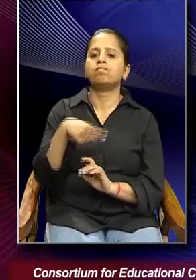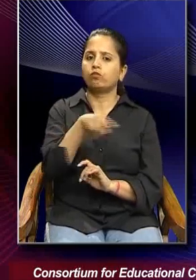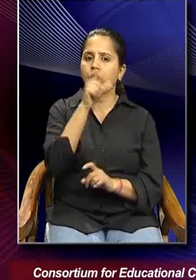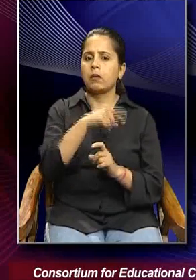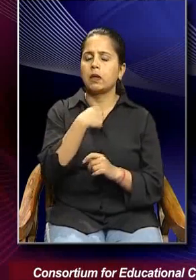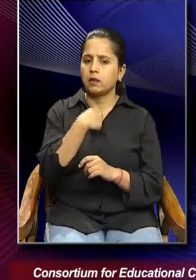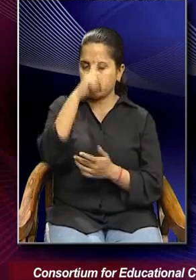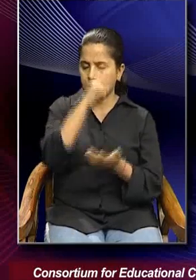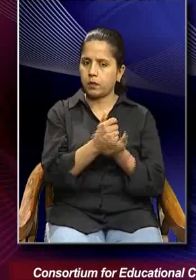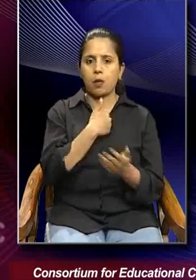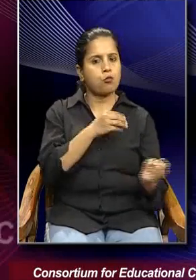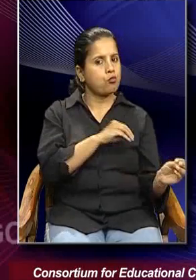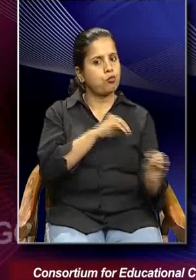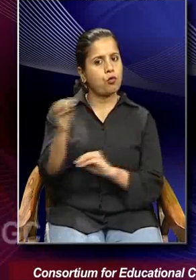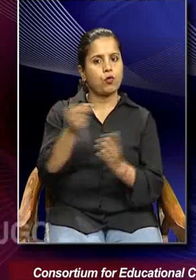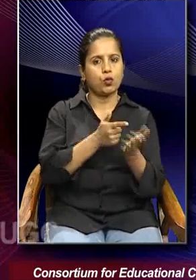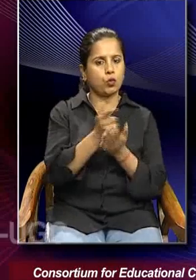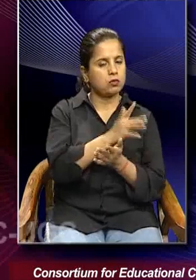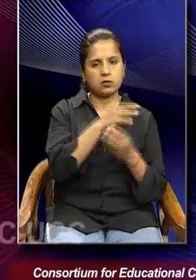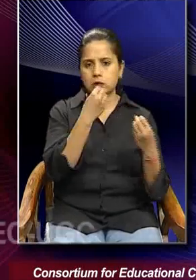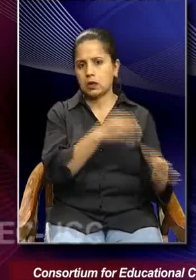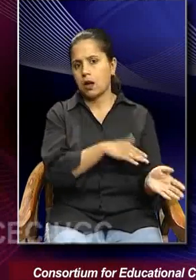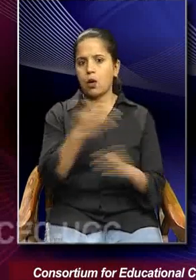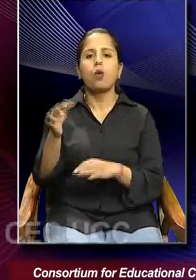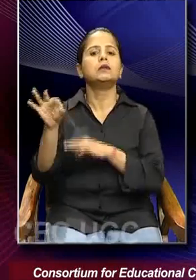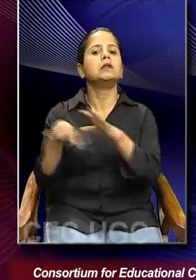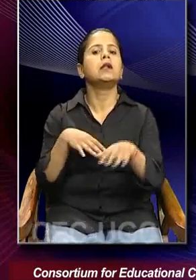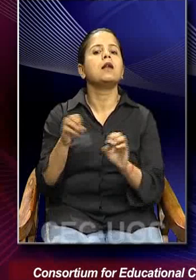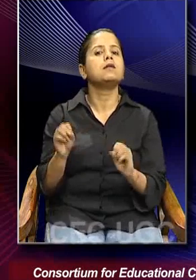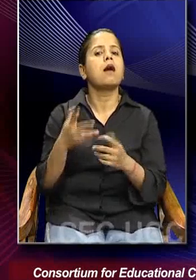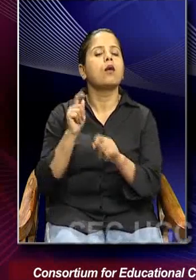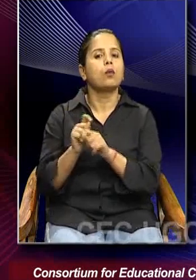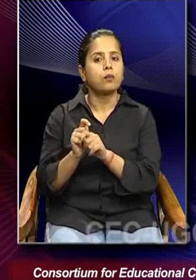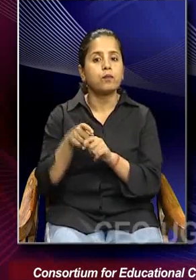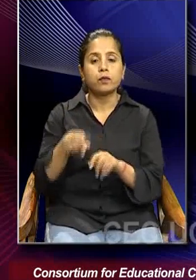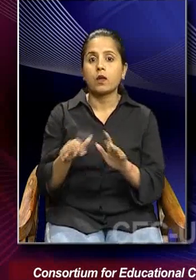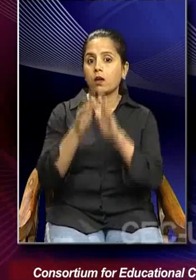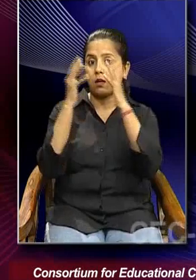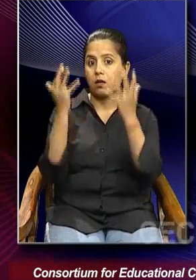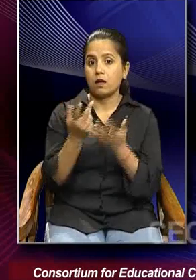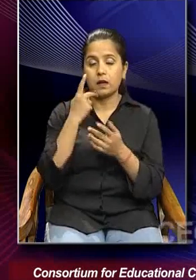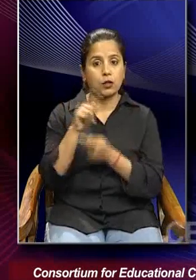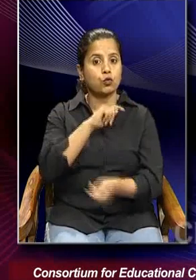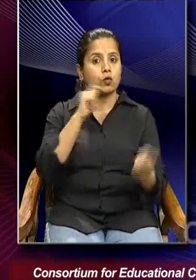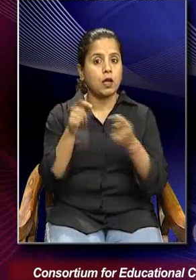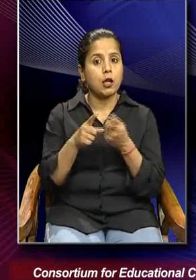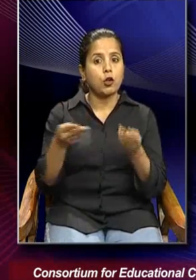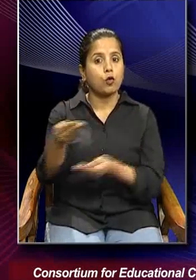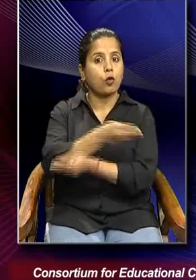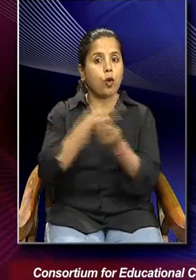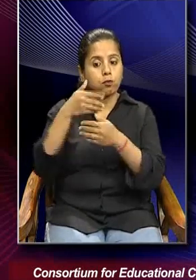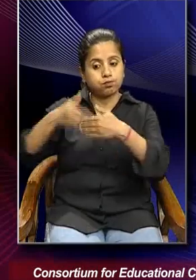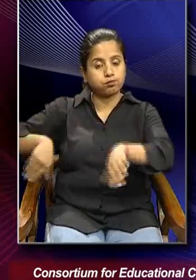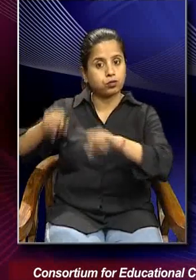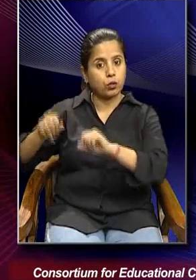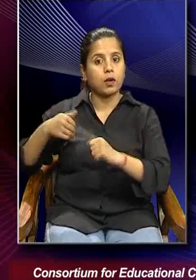people started to move from rural to the urban areas. And with globalization, as the economic borders